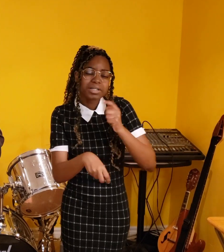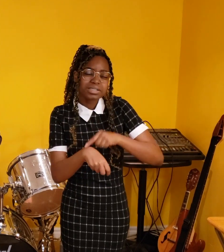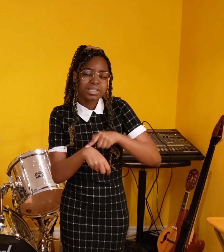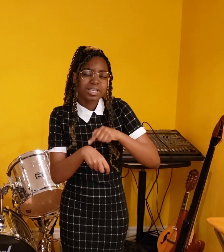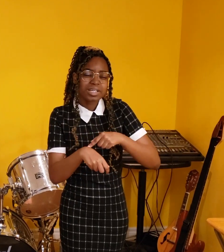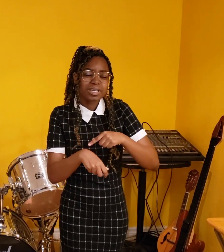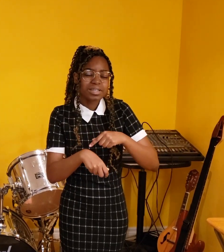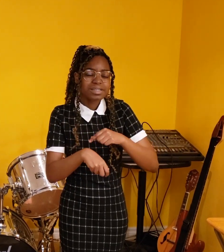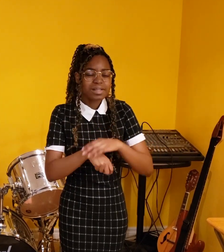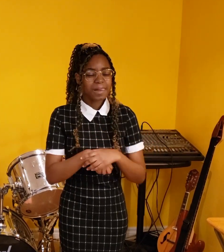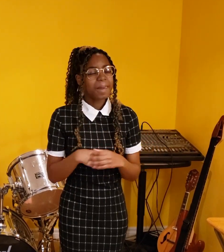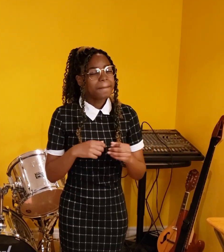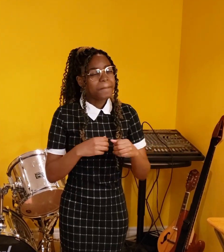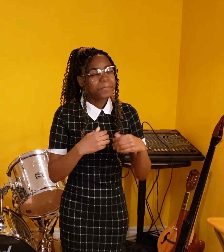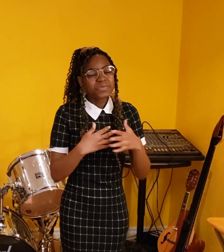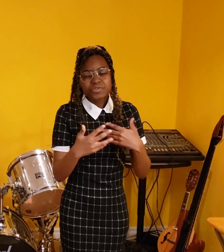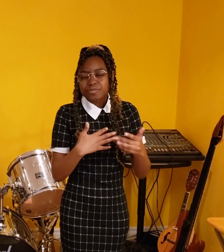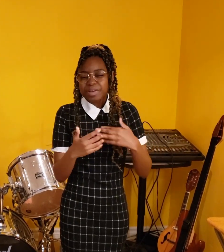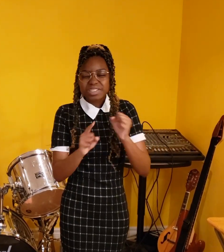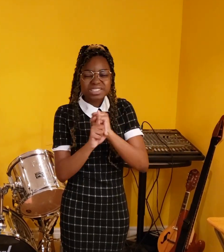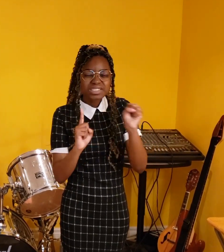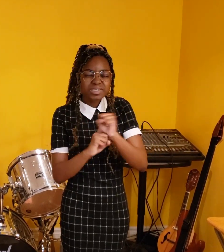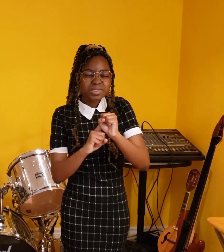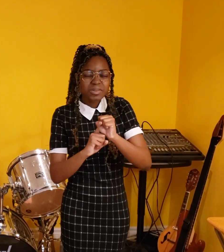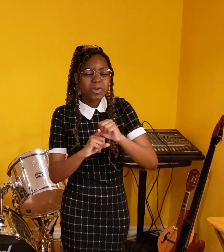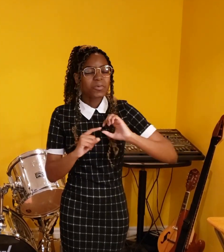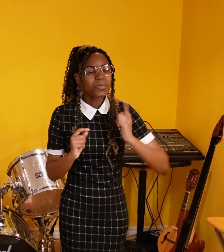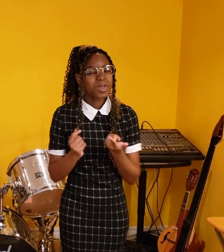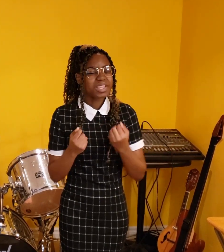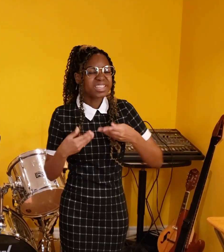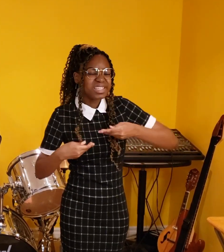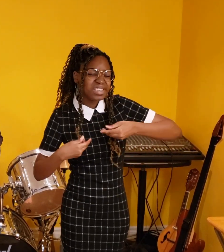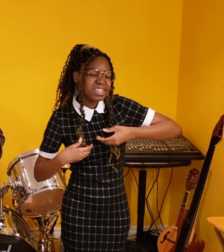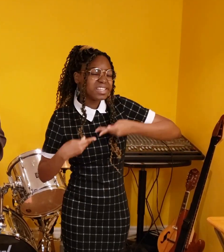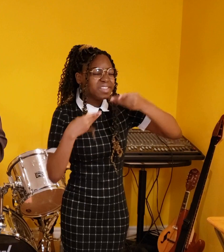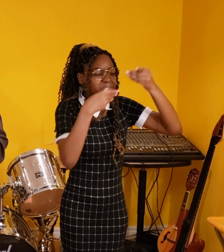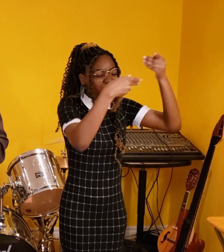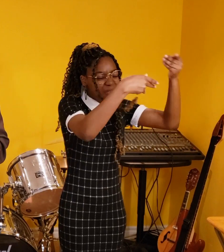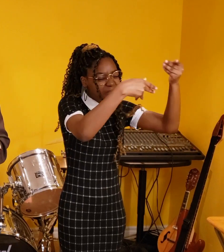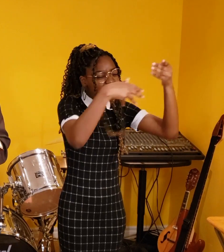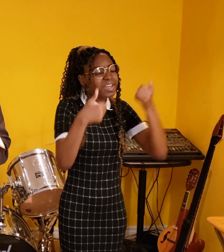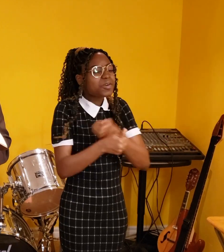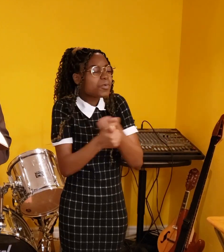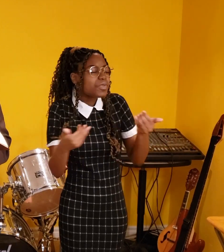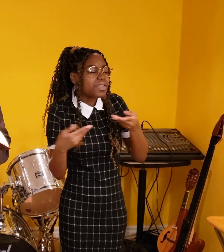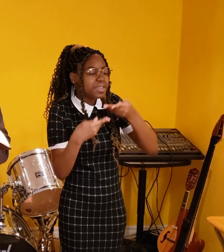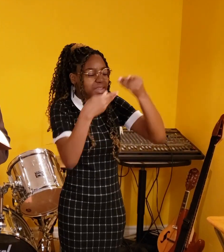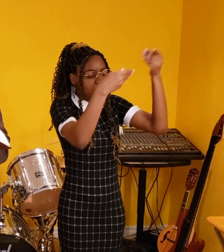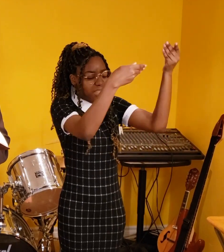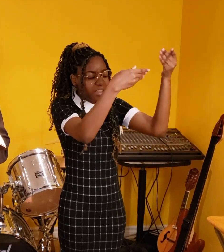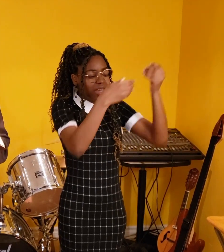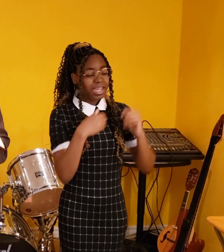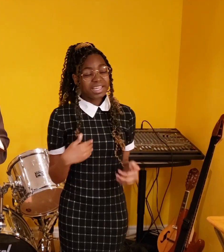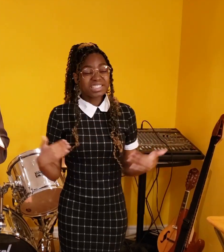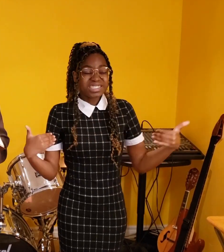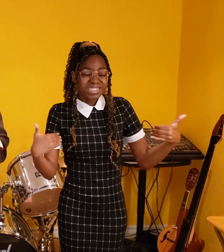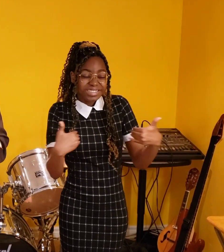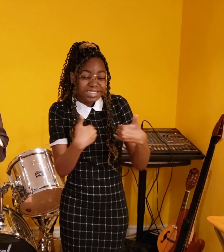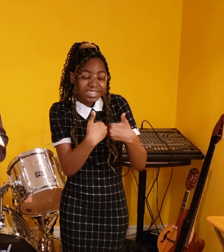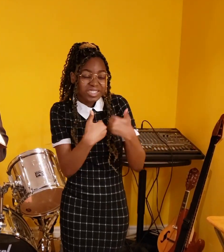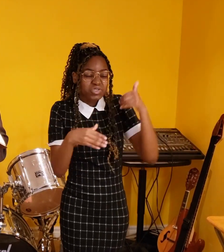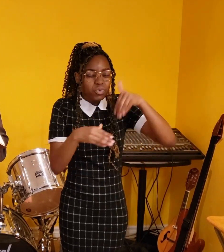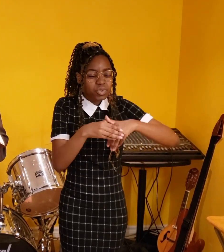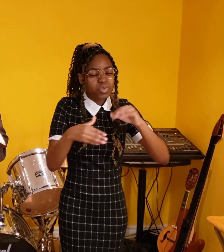whatever it is, we bring all to you. Challenges in our relationships, oh God. Sometimes with our husbands, with our wives, with